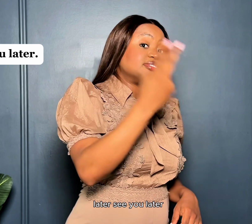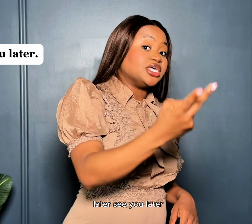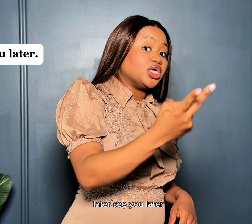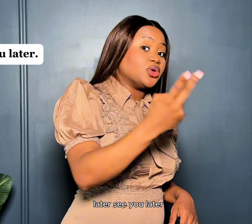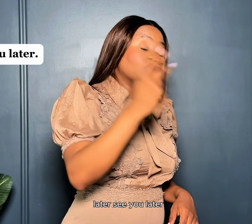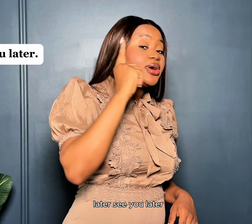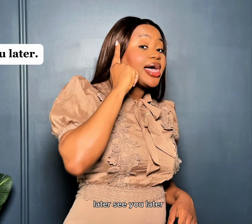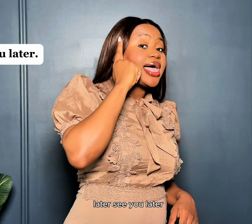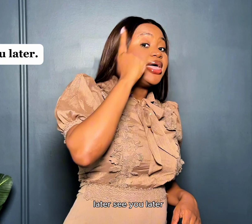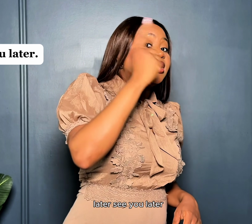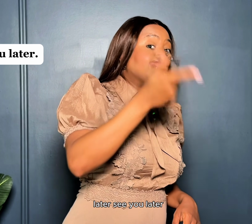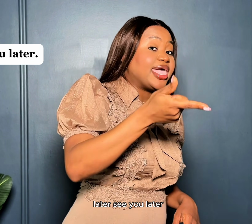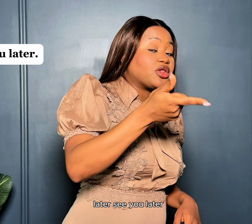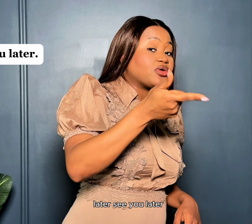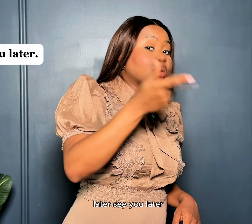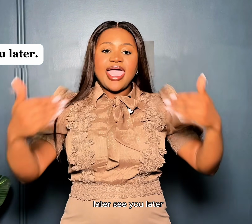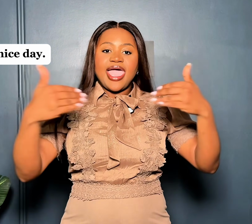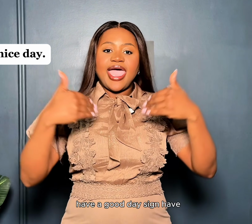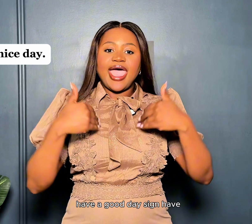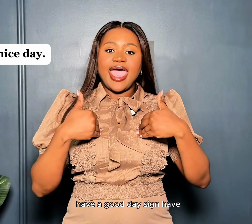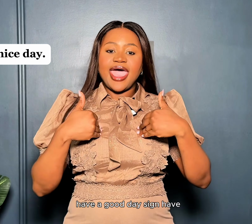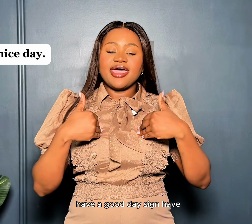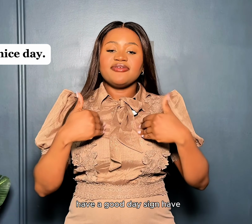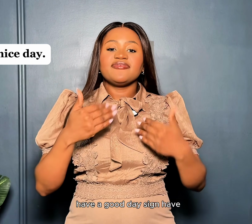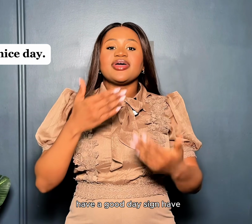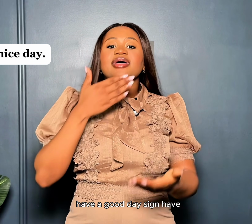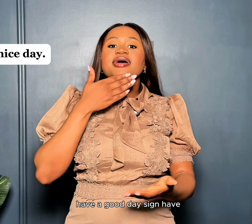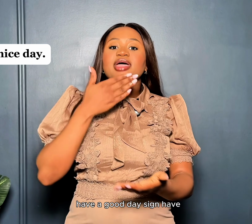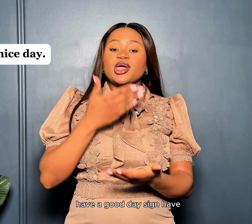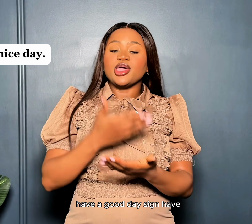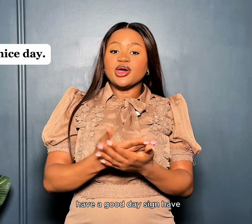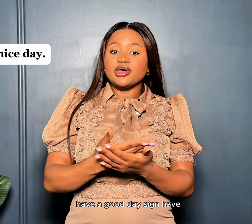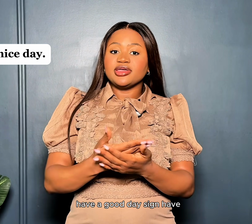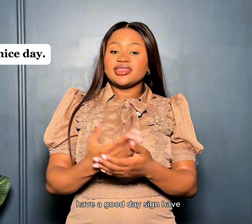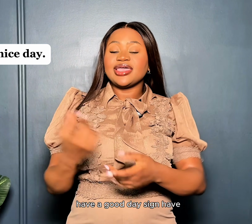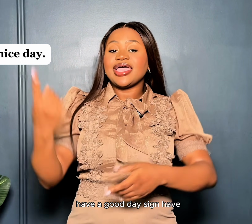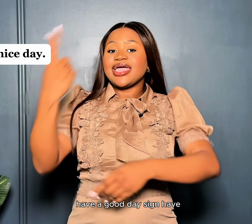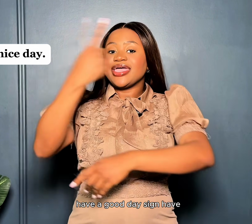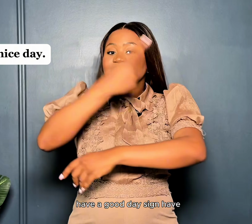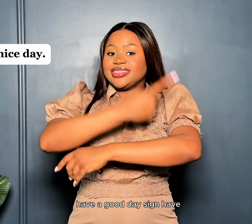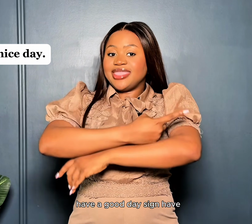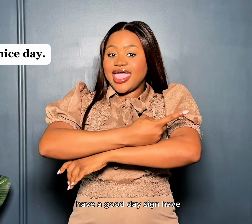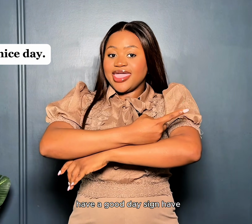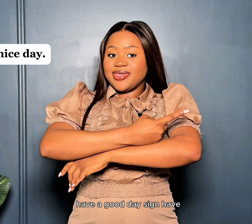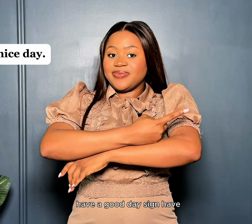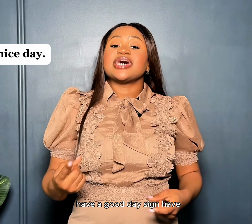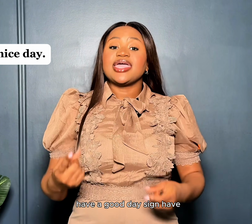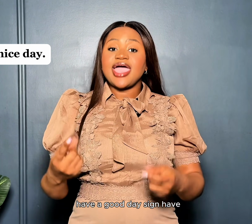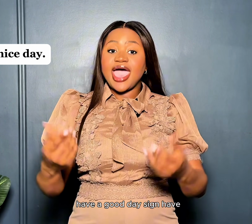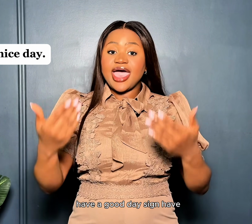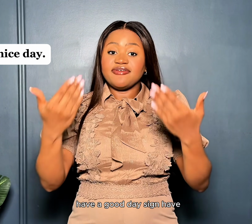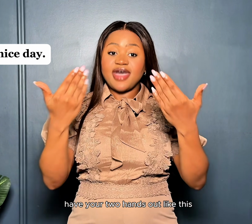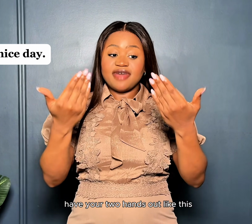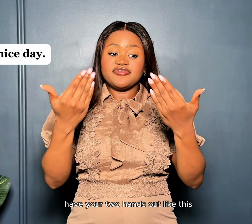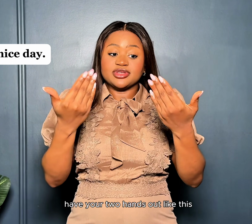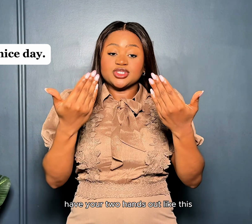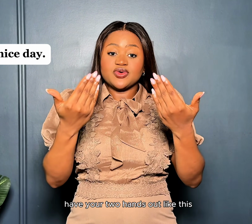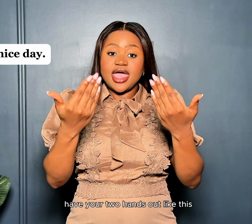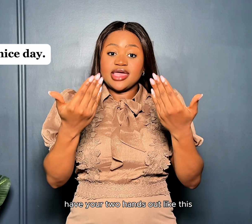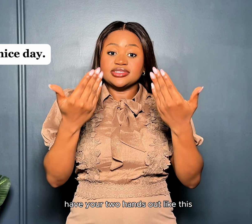See you later. Have a good day. Sign have your two hands